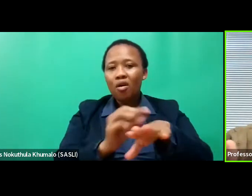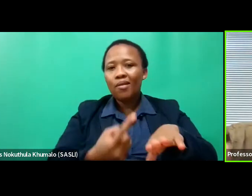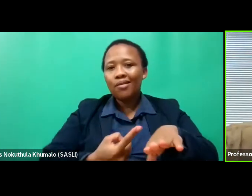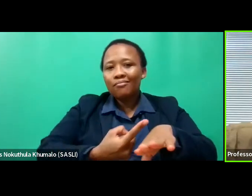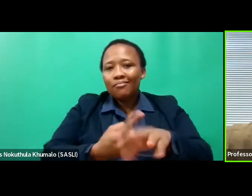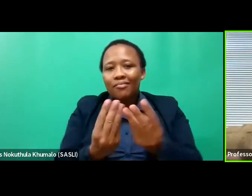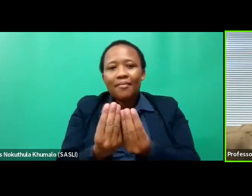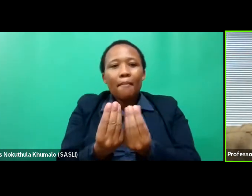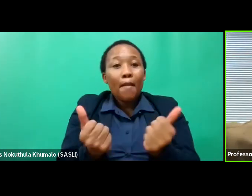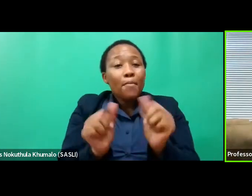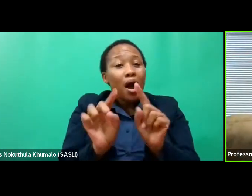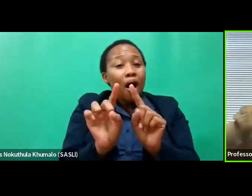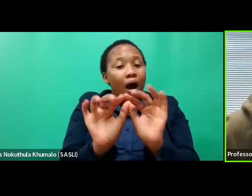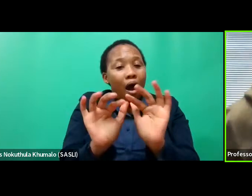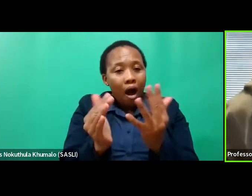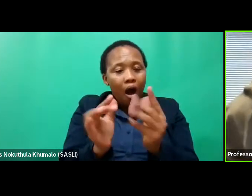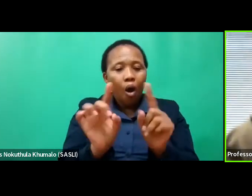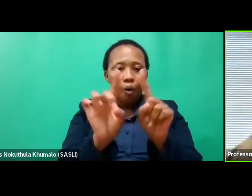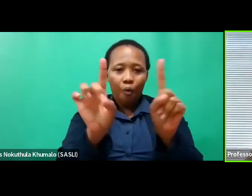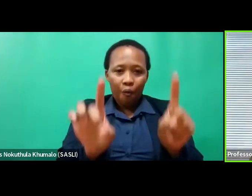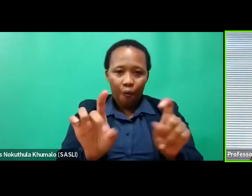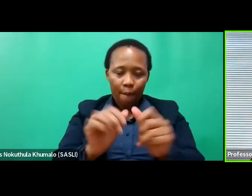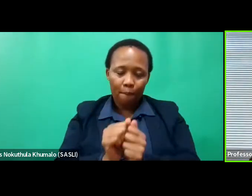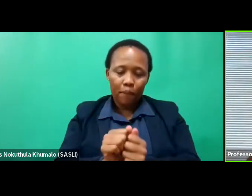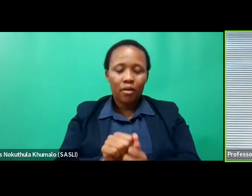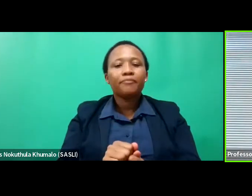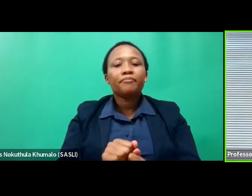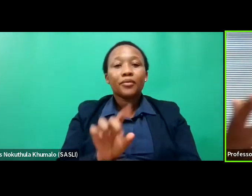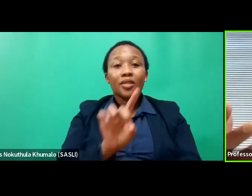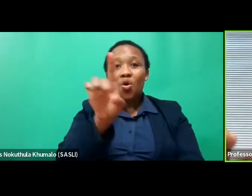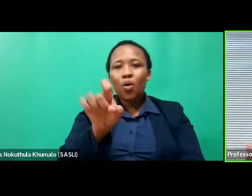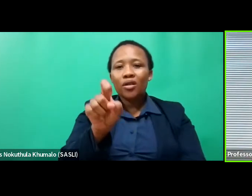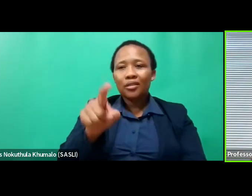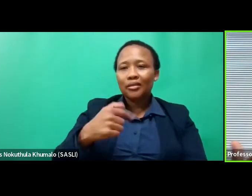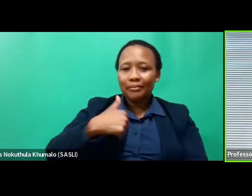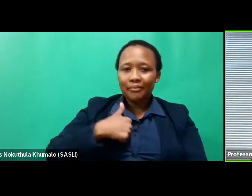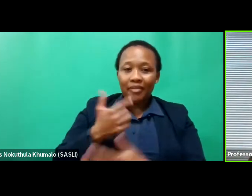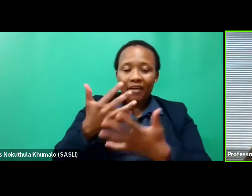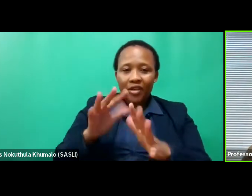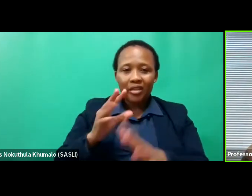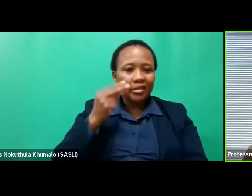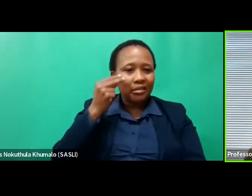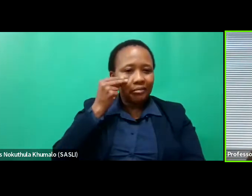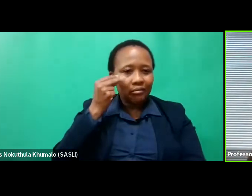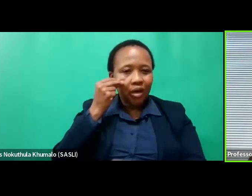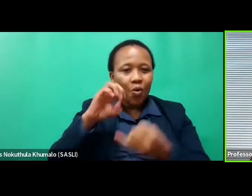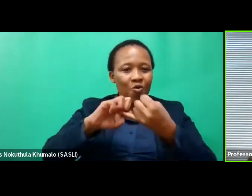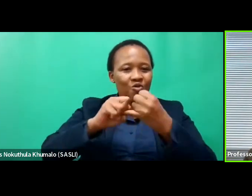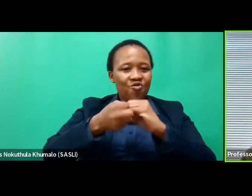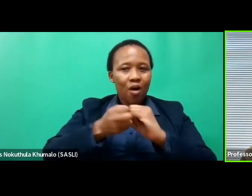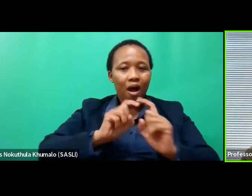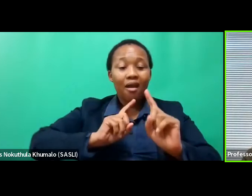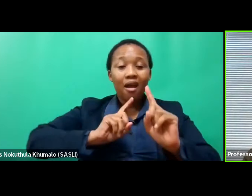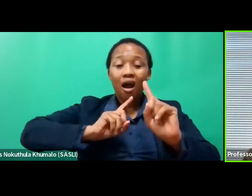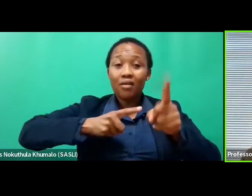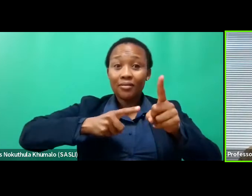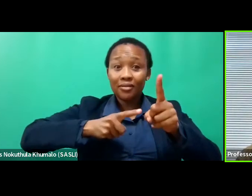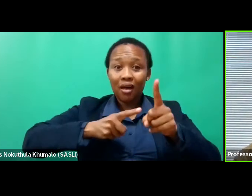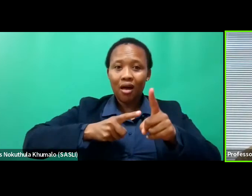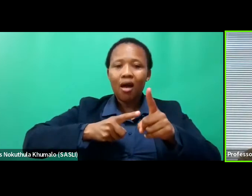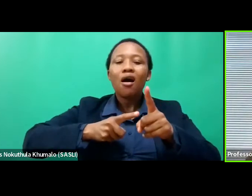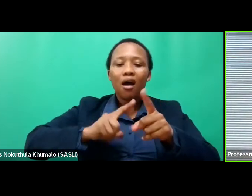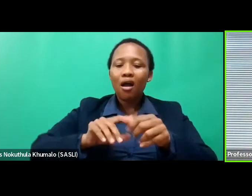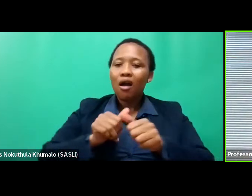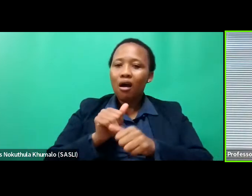that's a question I tried to answer as I reflected in my experience working in the